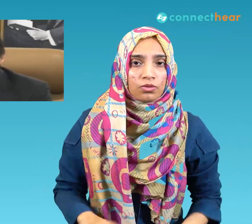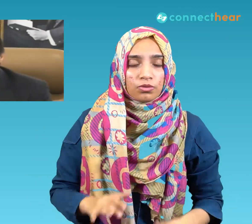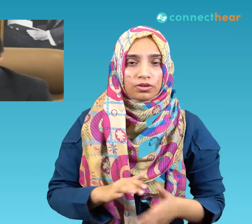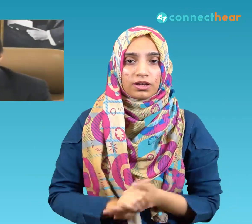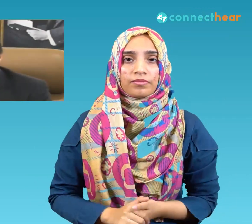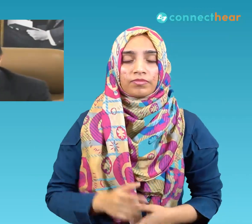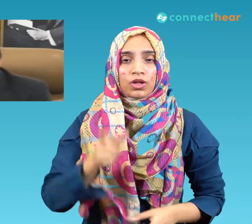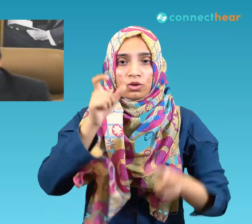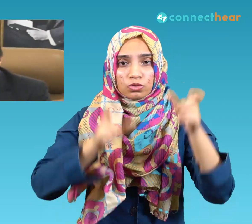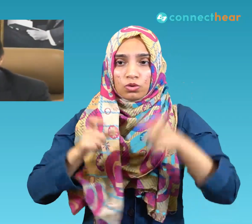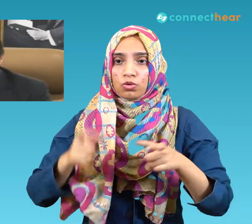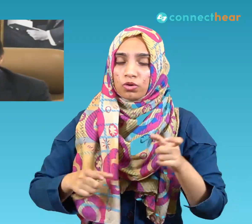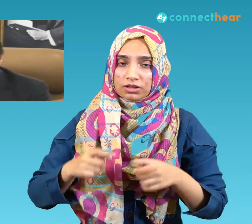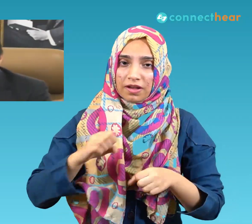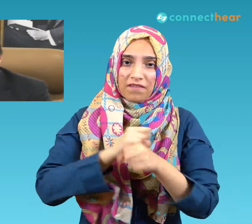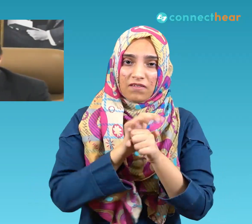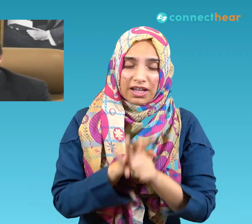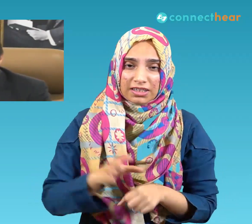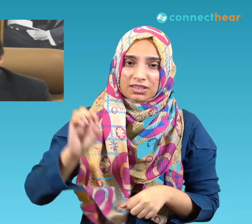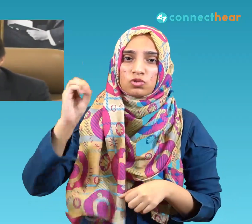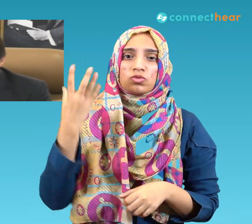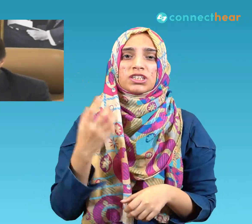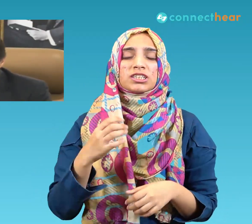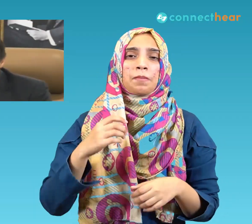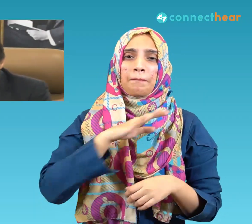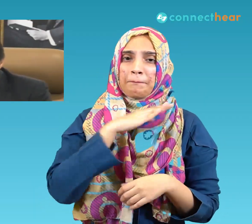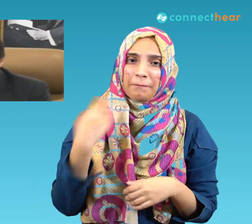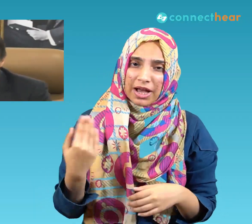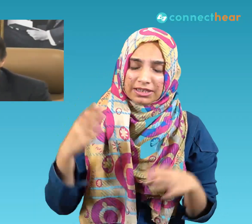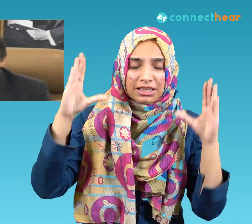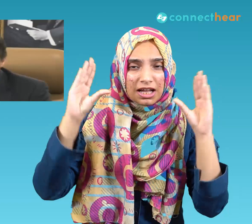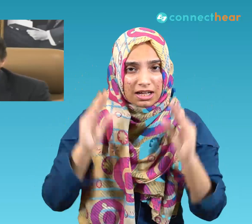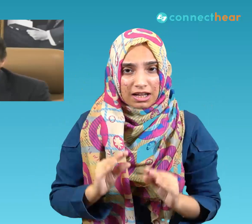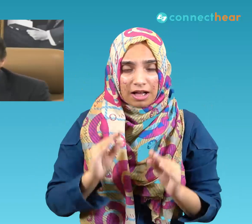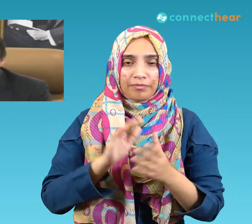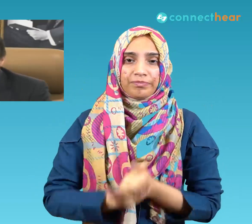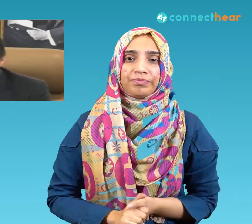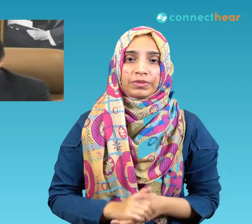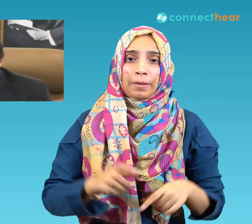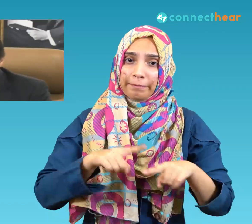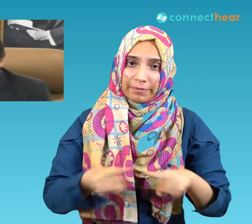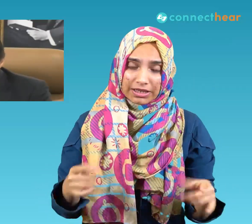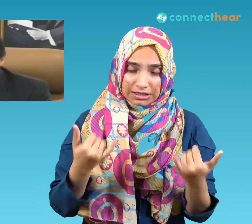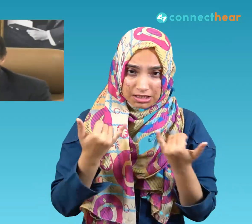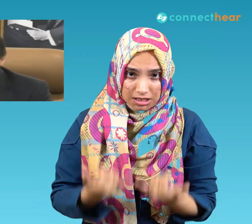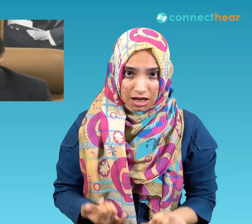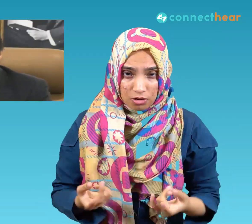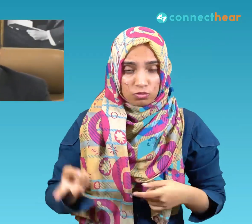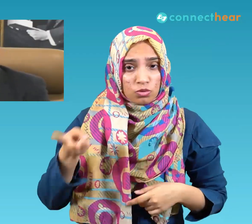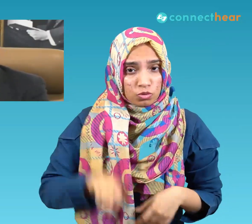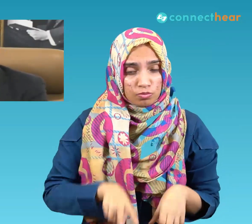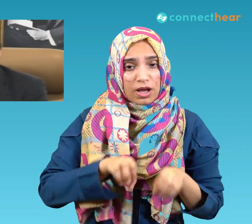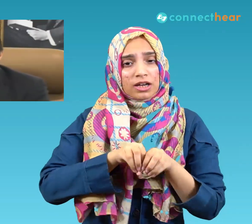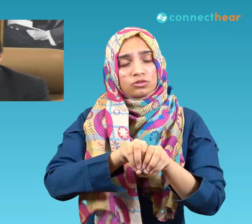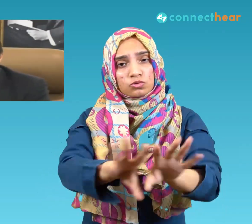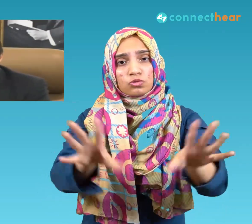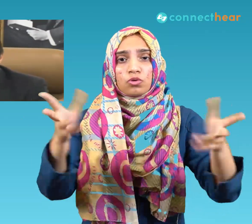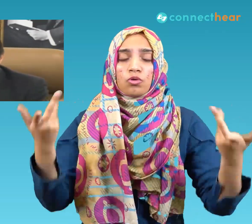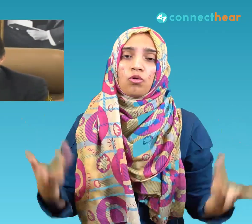virus. Now, of course, we are hitting a second peak. And my worry right now is